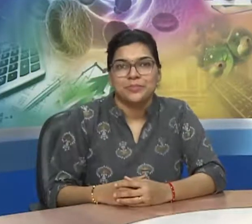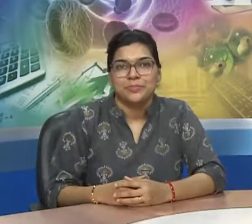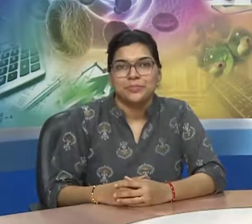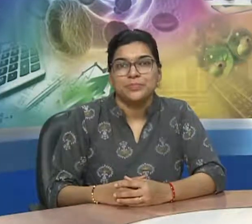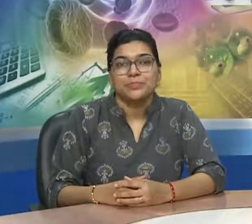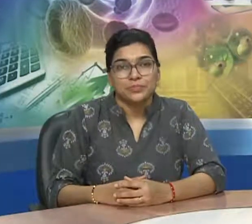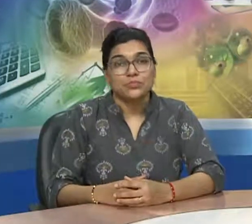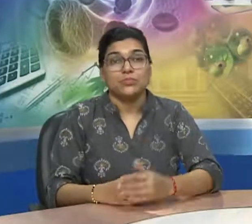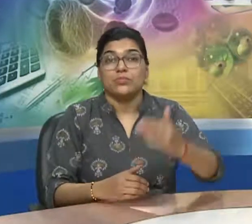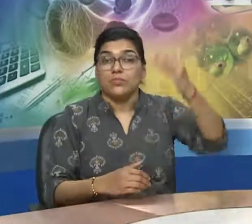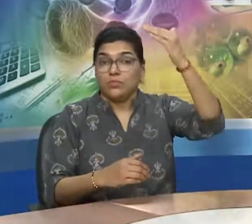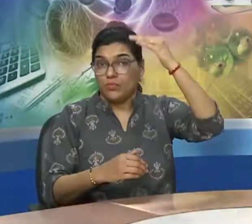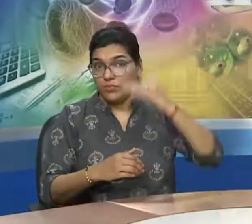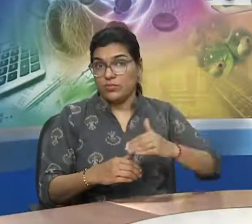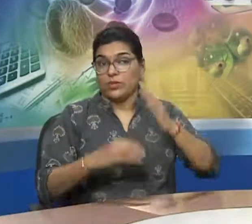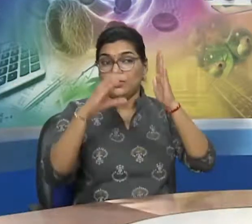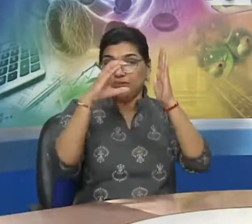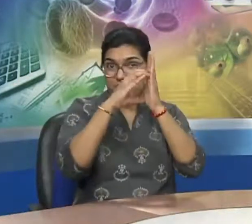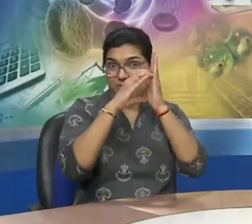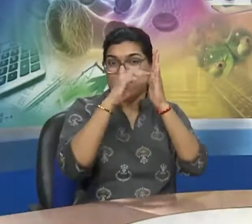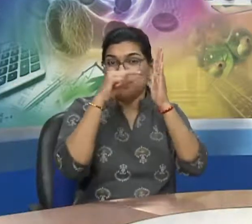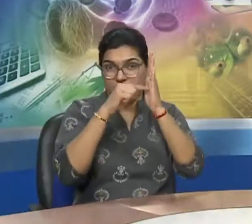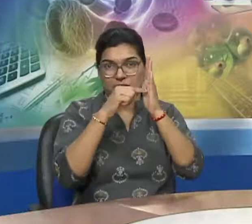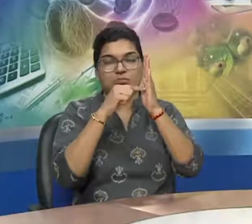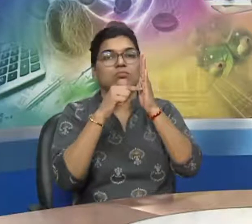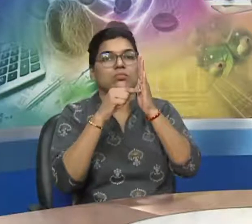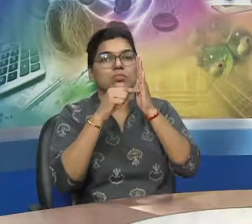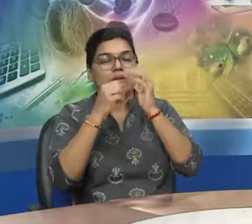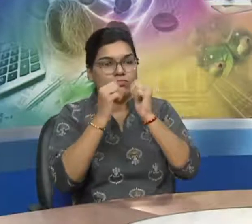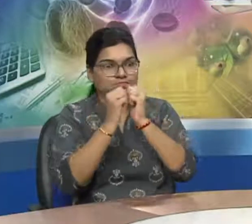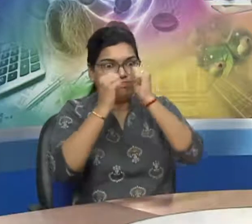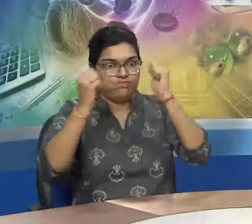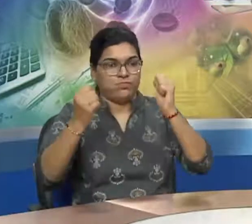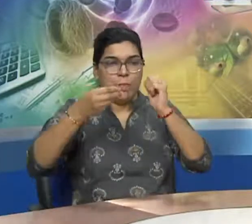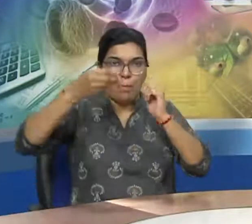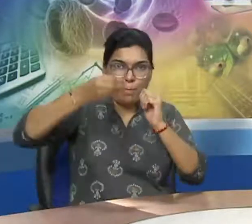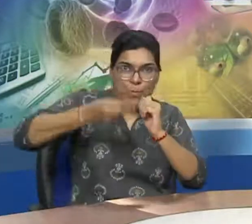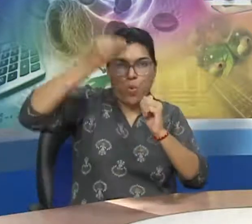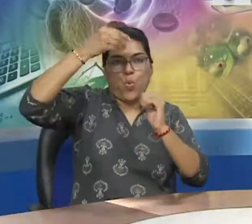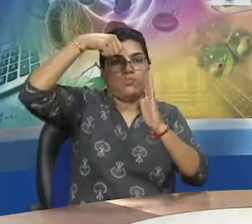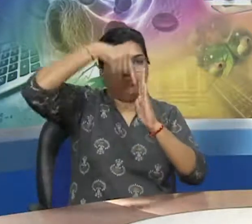Now this is the third stanza.